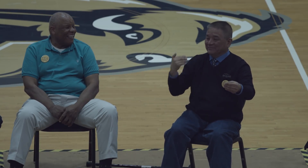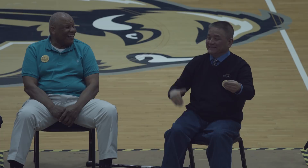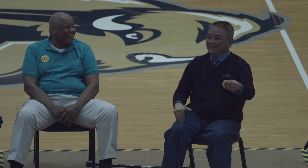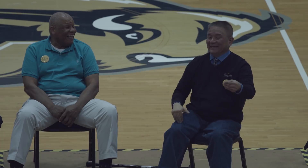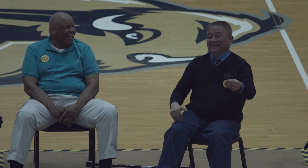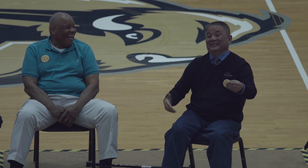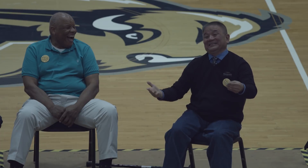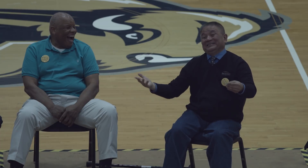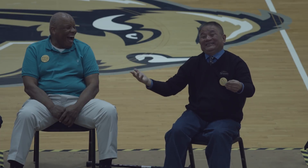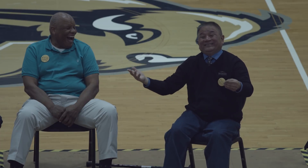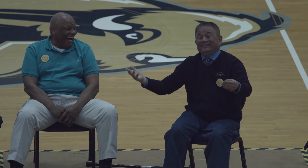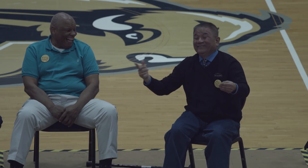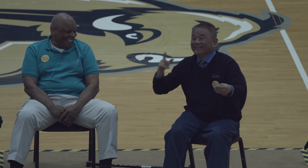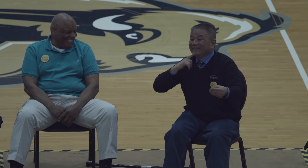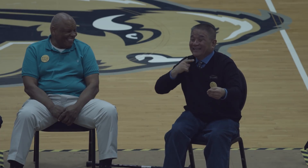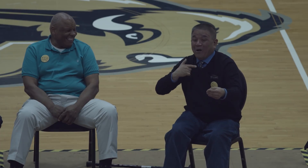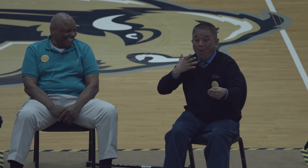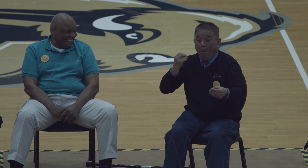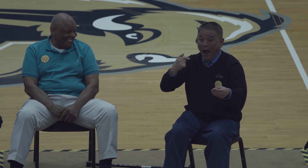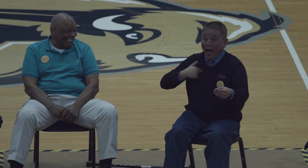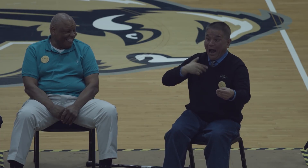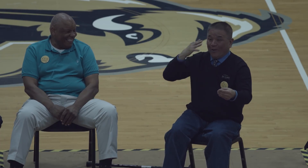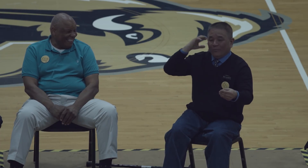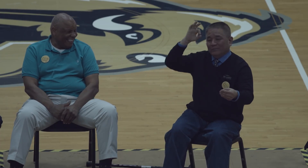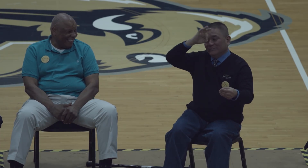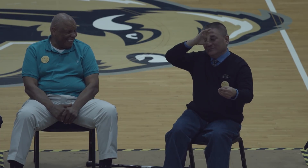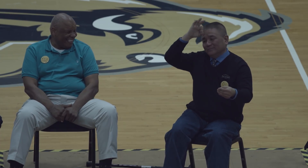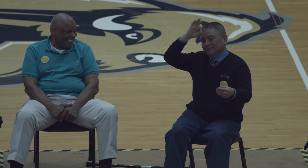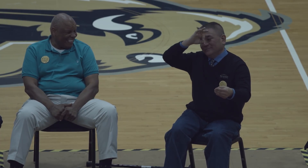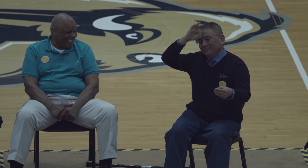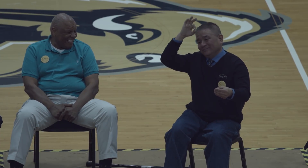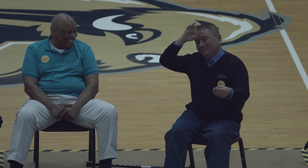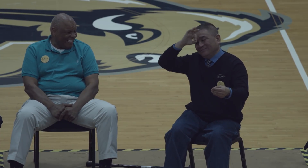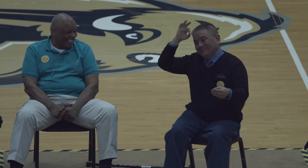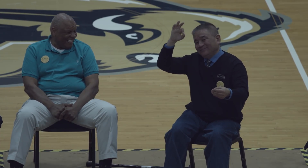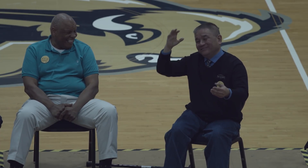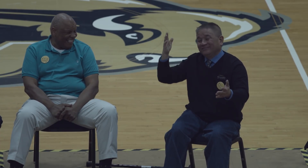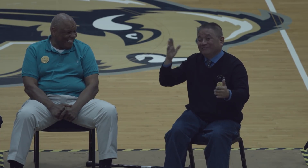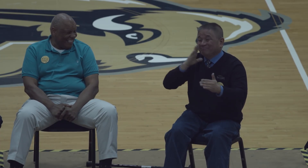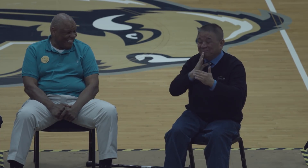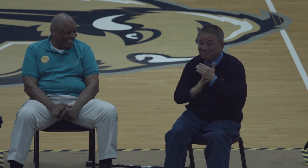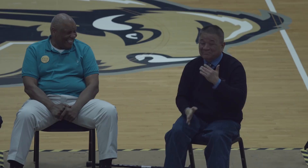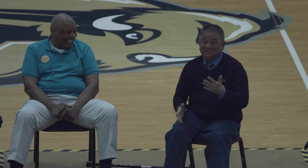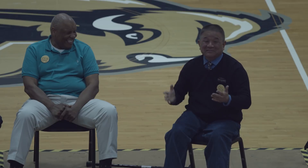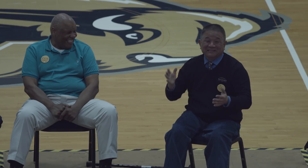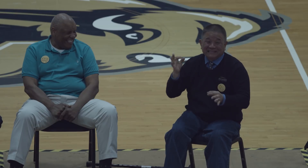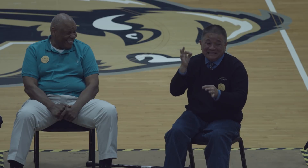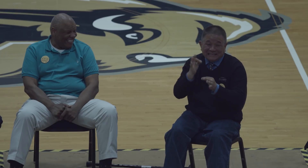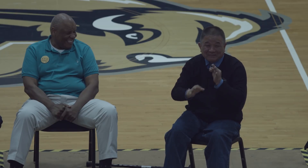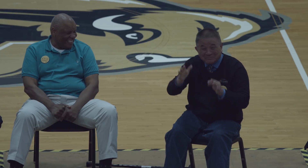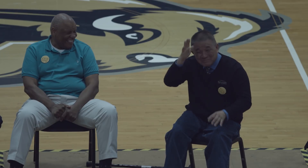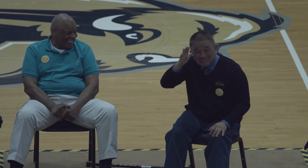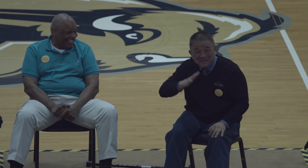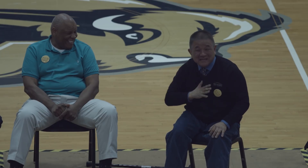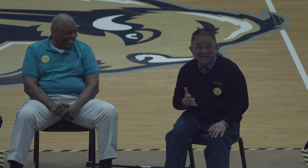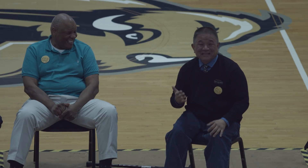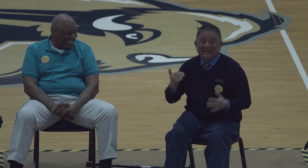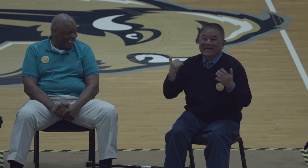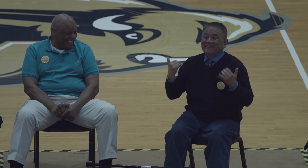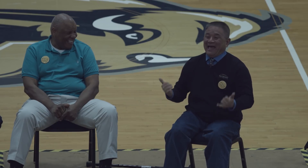of me, famous once again, and yet another picture that I had no idea was going to be